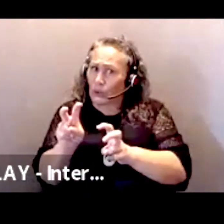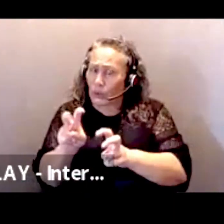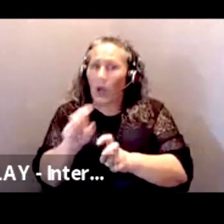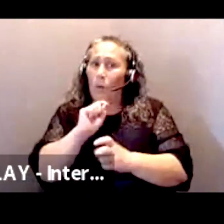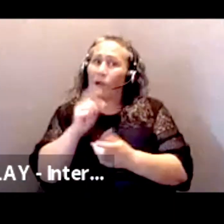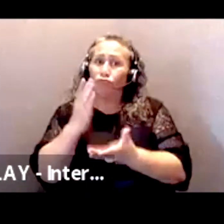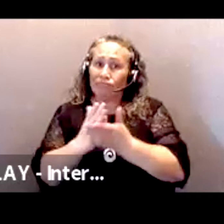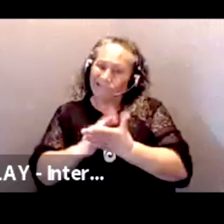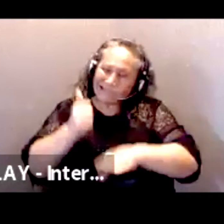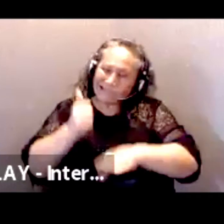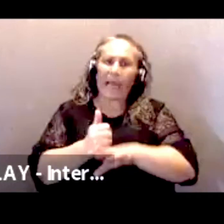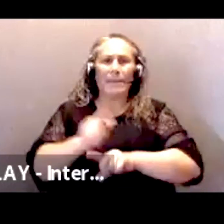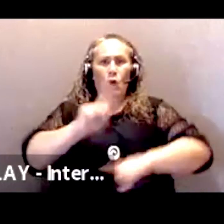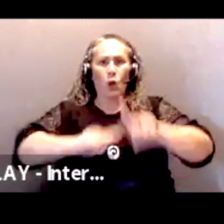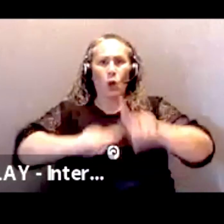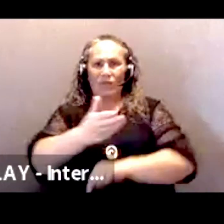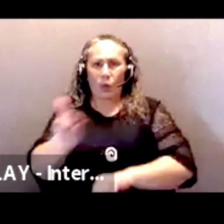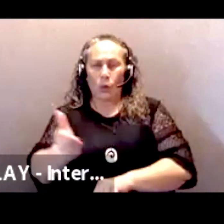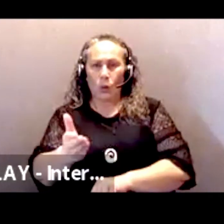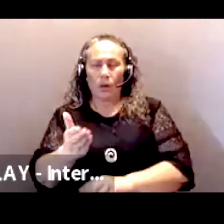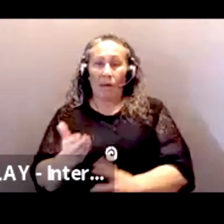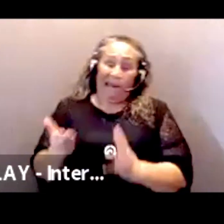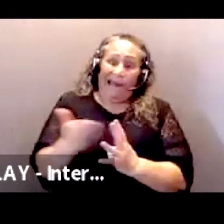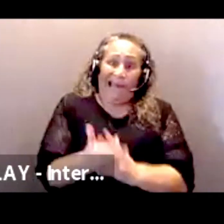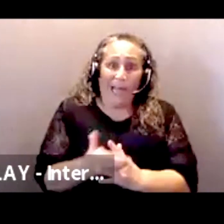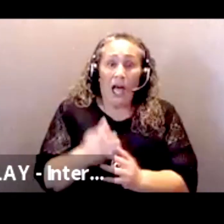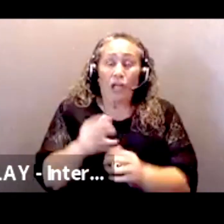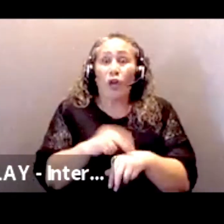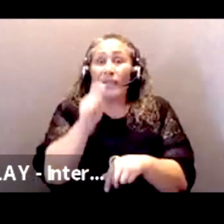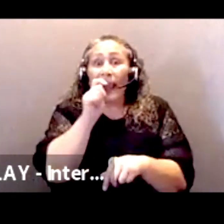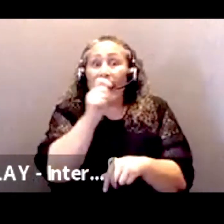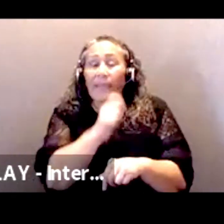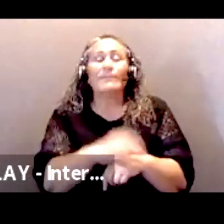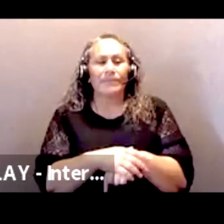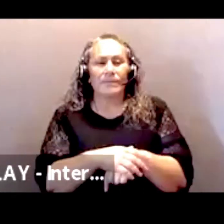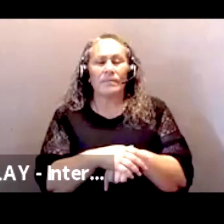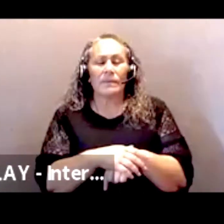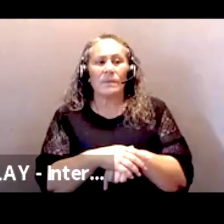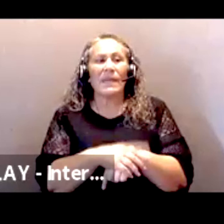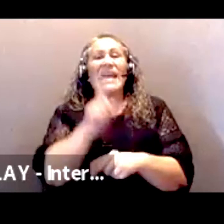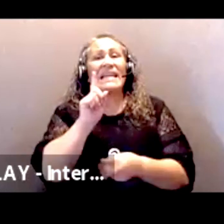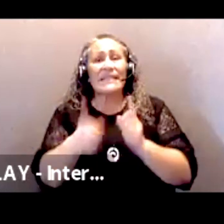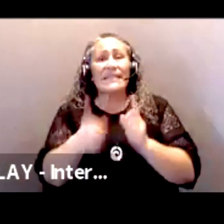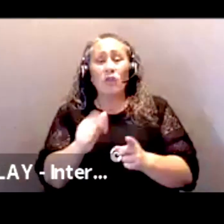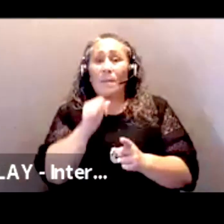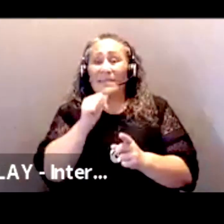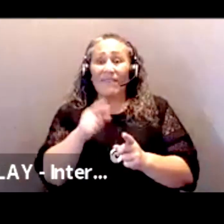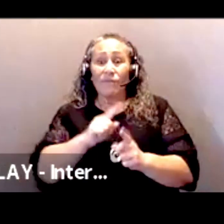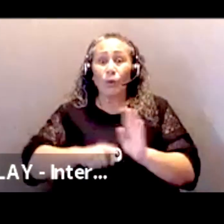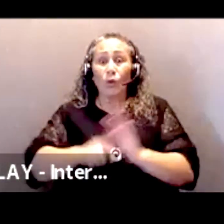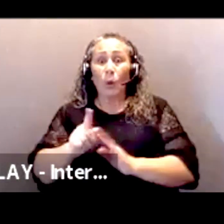on. Can I just say that, I mean, sometimes that is, if you go to a big vaccination